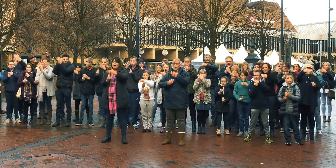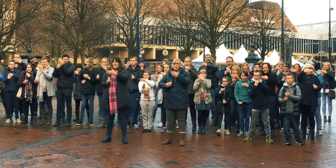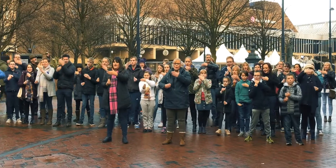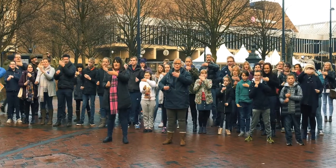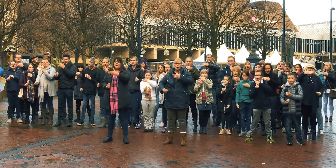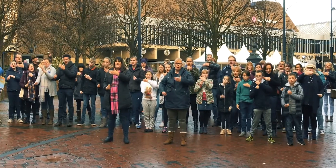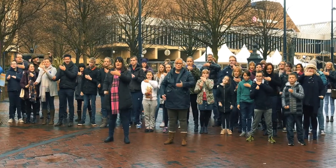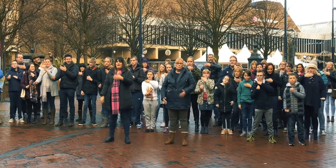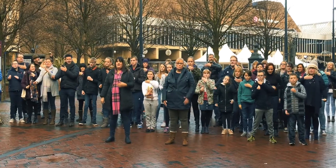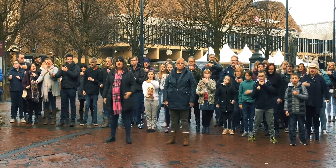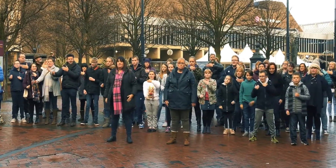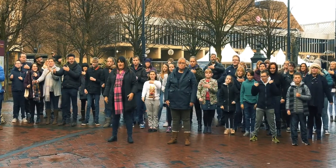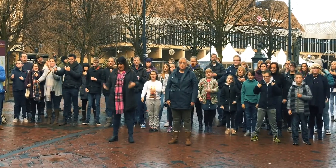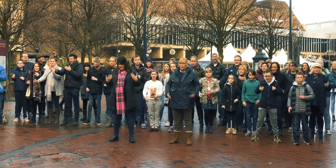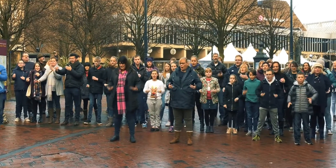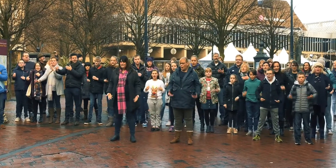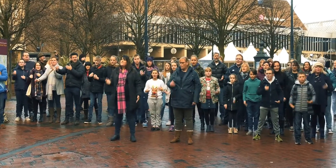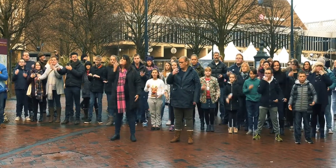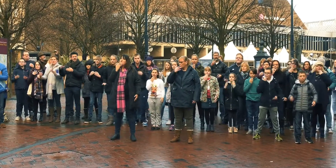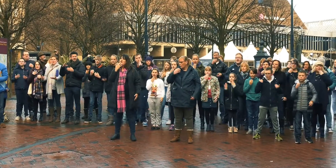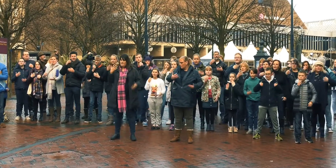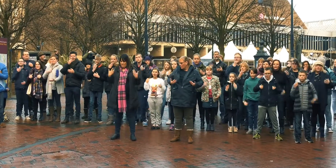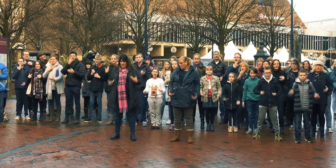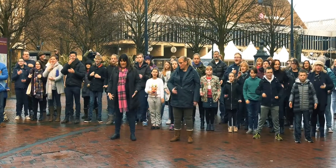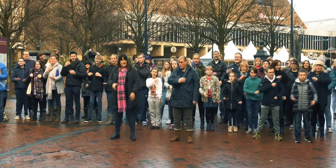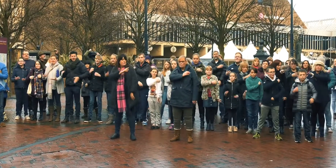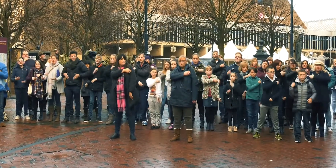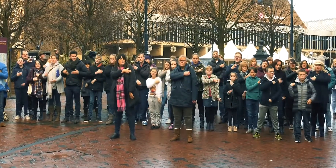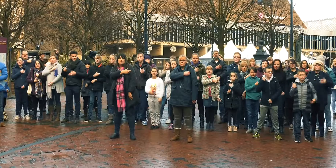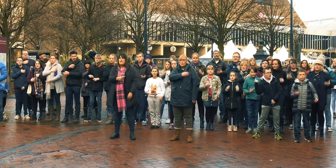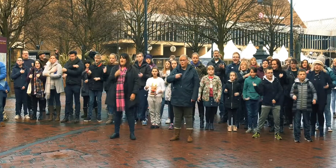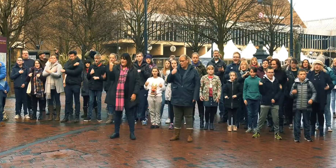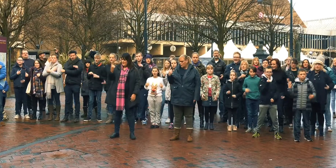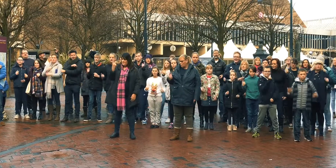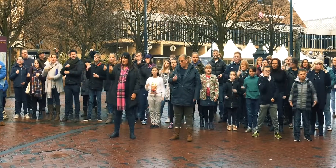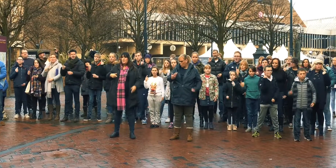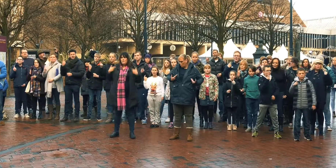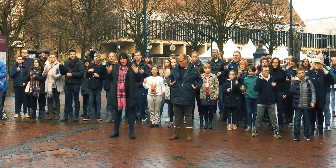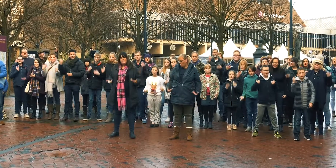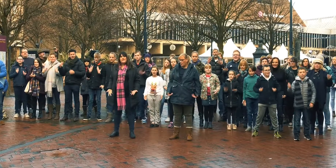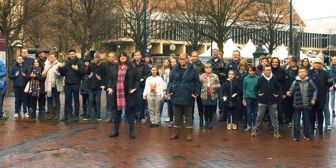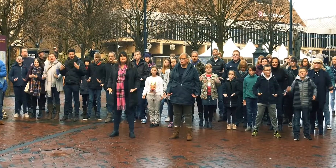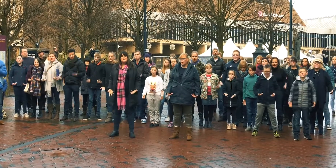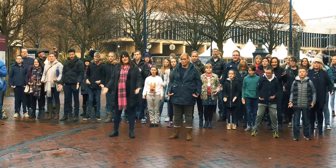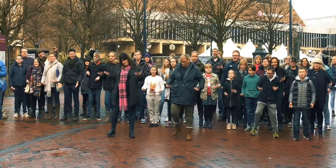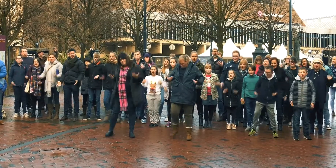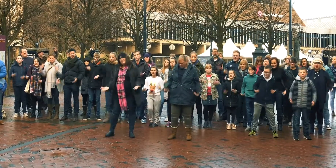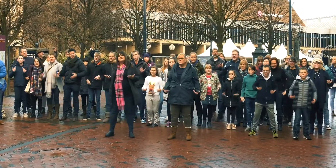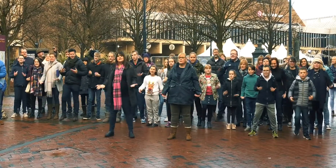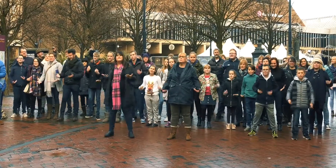them out. I am brave, I am bruised, I am who I'm meant to be. This